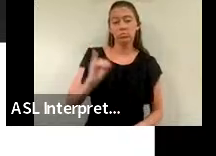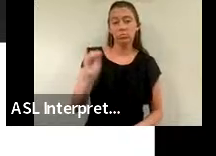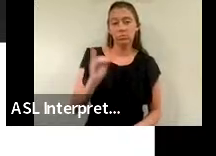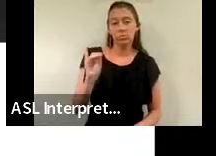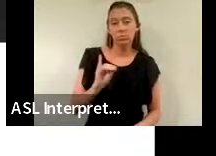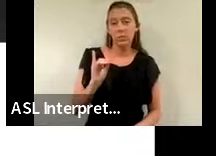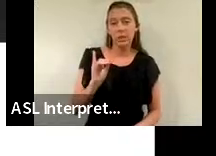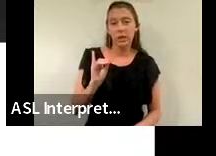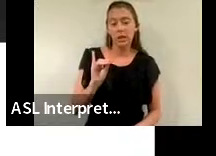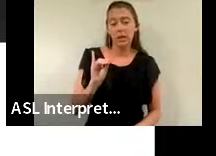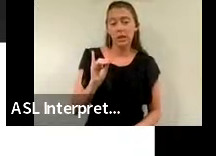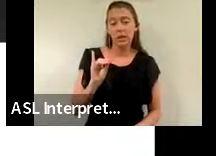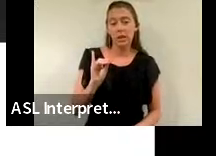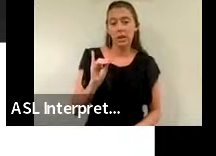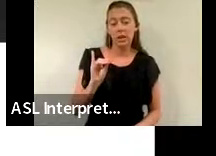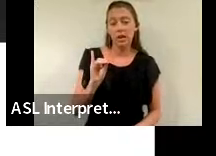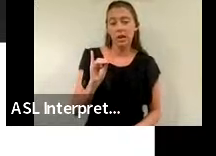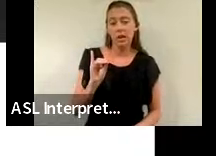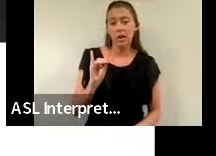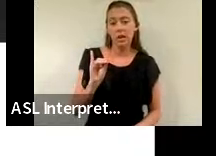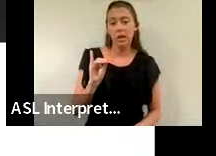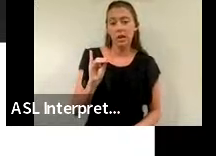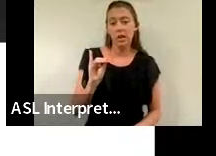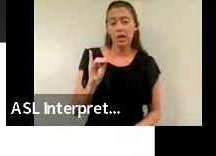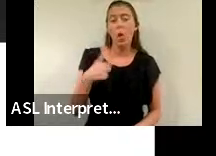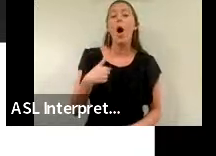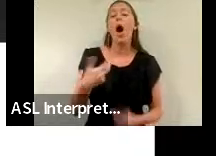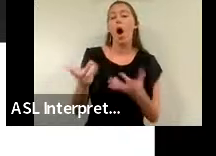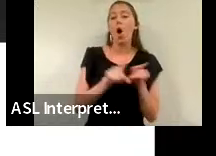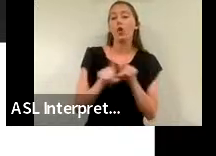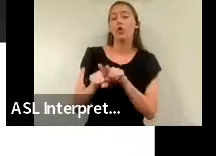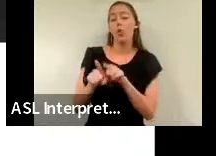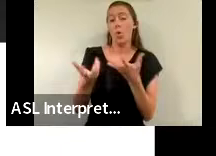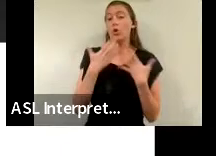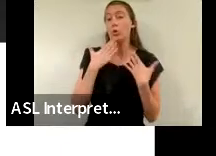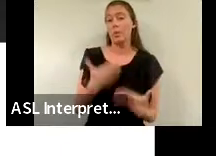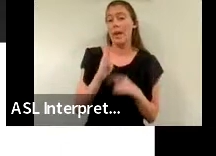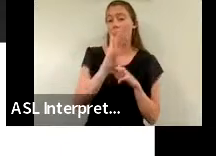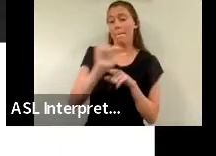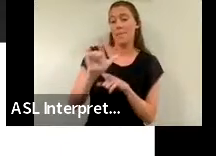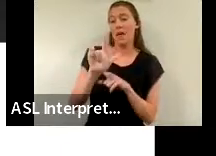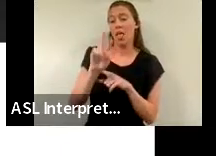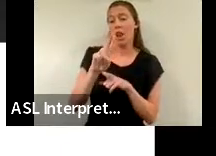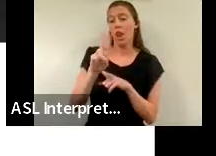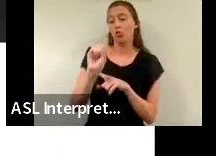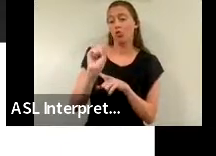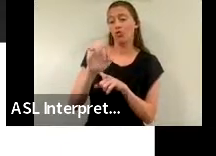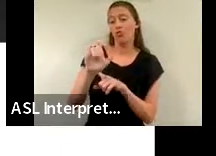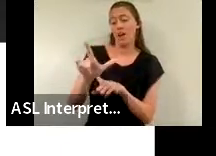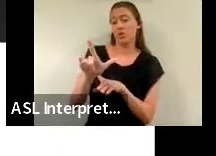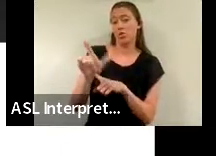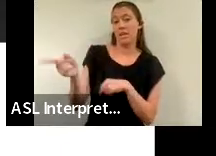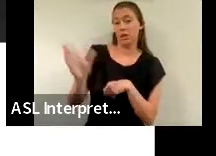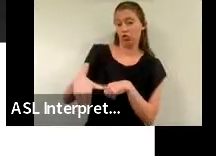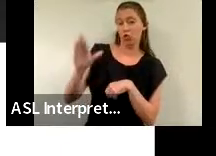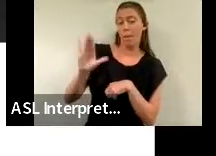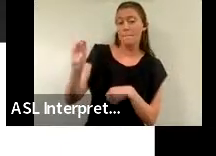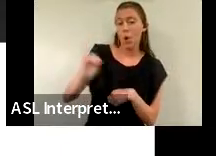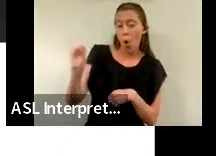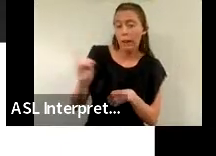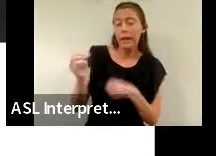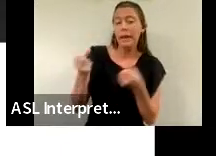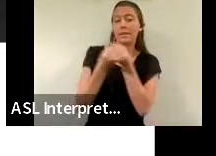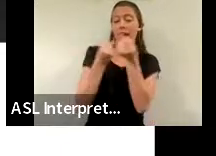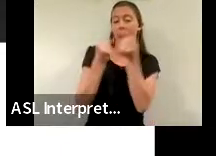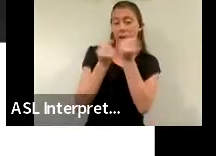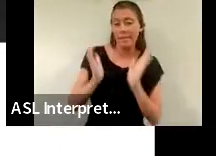as a civil rights activist, Bill Russell. Some of you know Bill Russell passed away this week at the age of 88. He was a